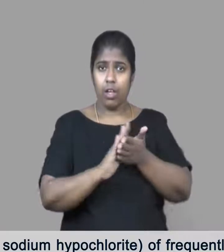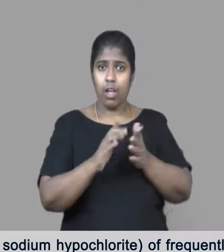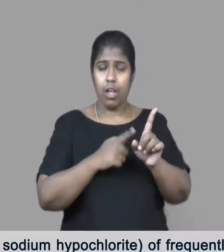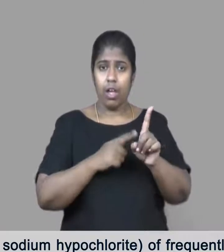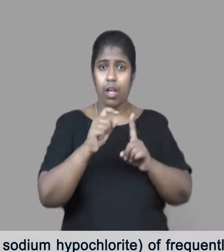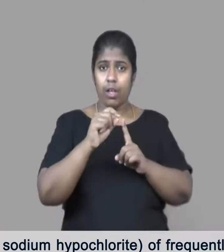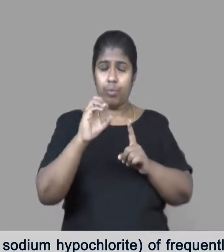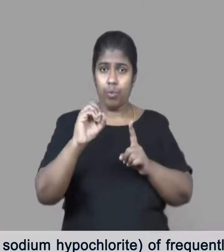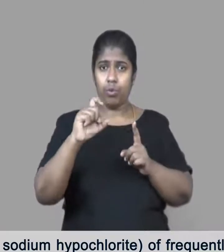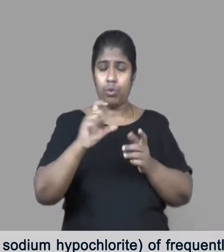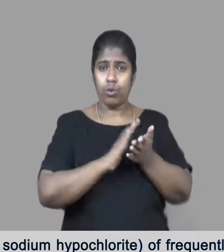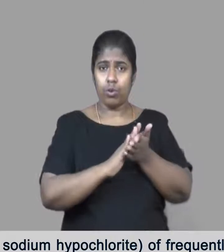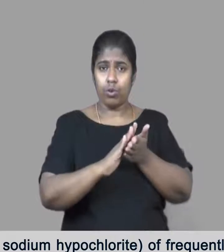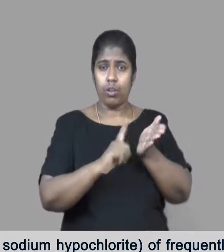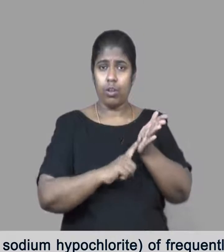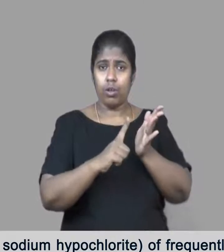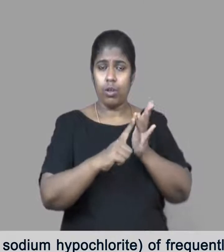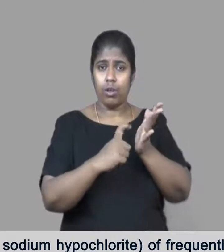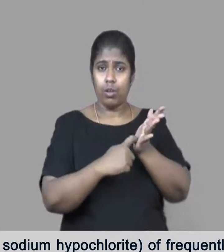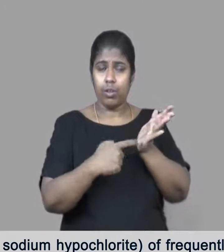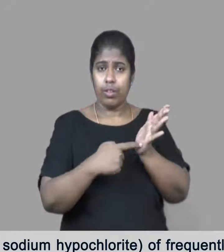common areas.